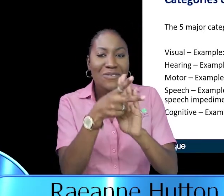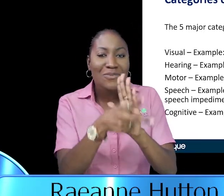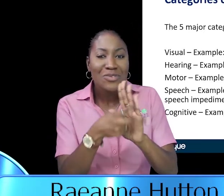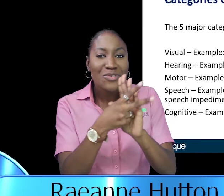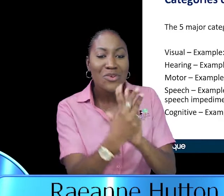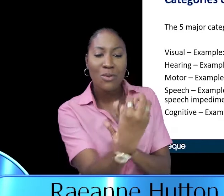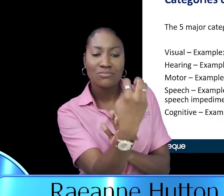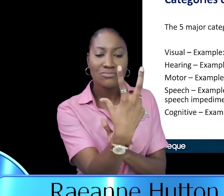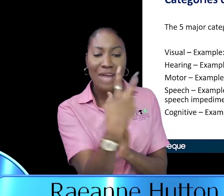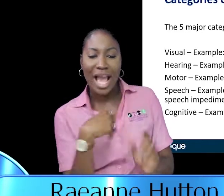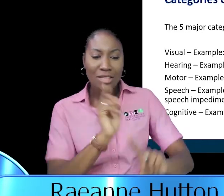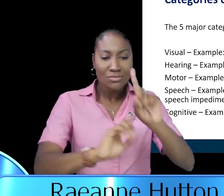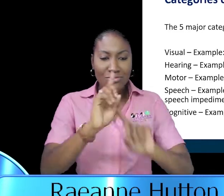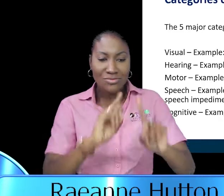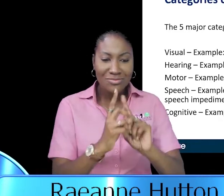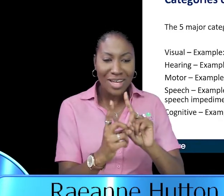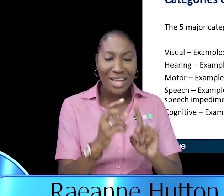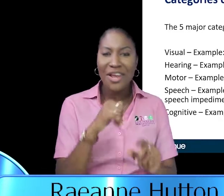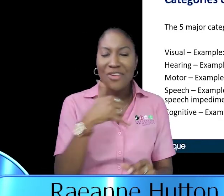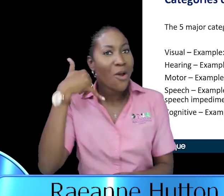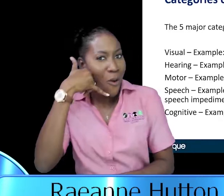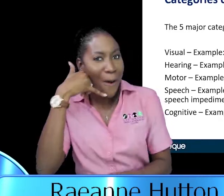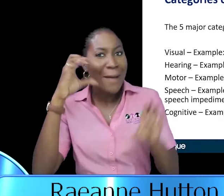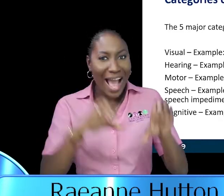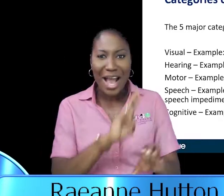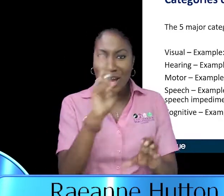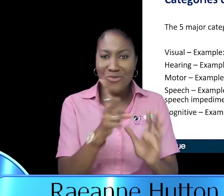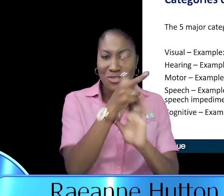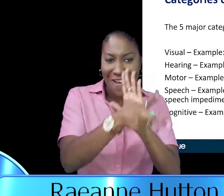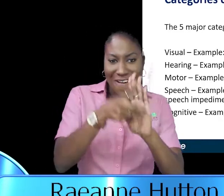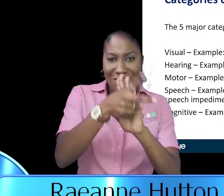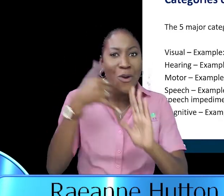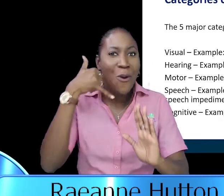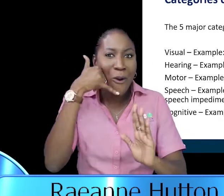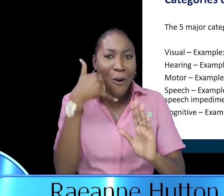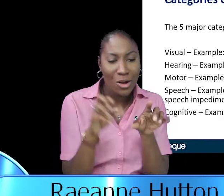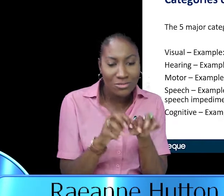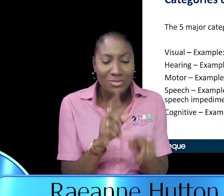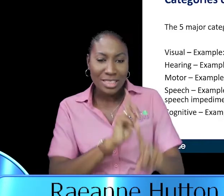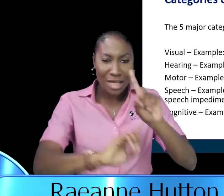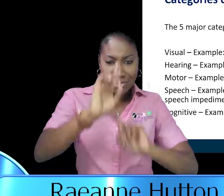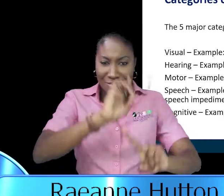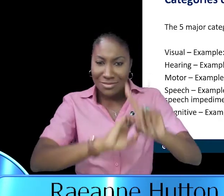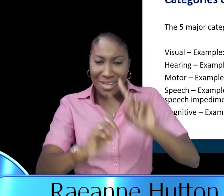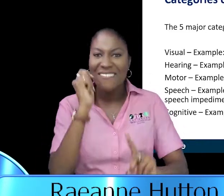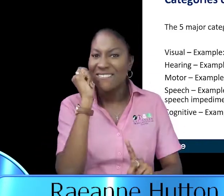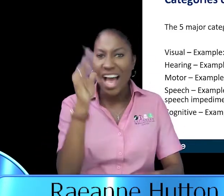do sign language back and forth on the phone, which for sign language users is way faster than